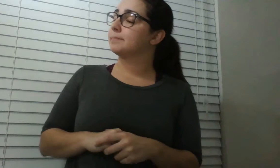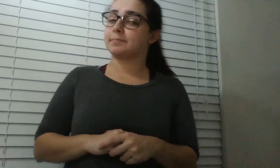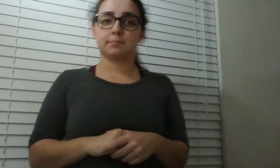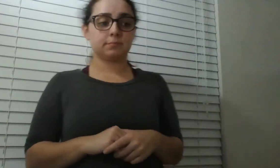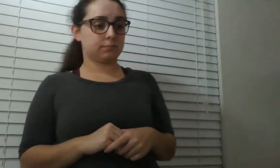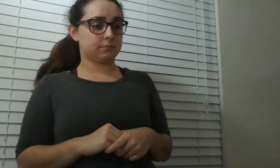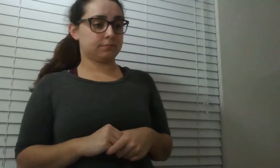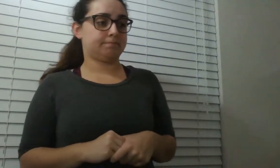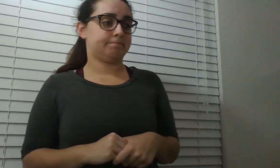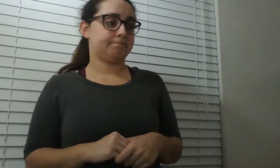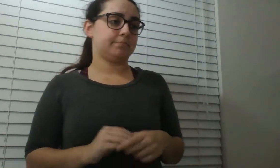already.